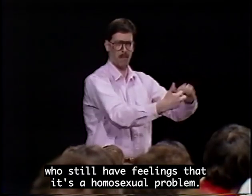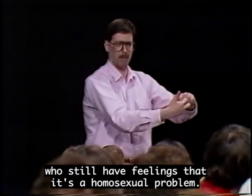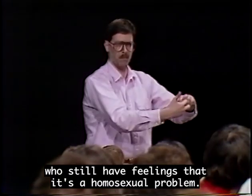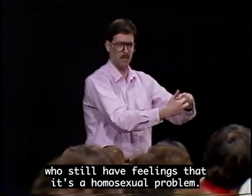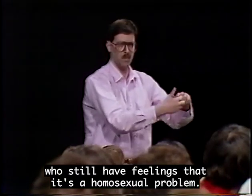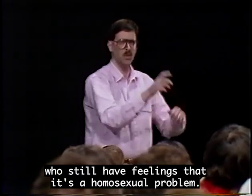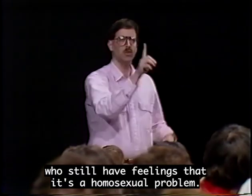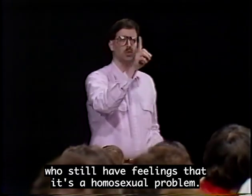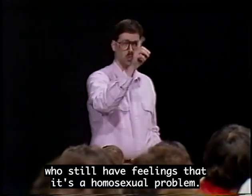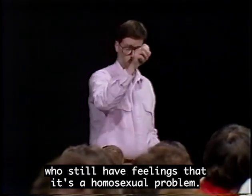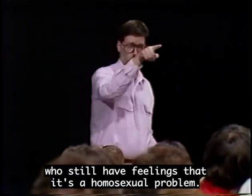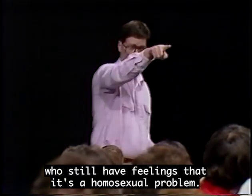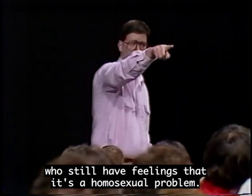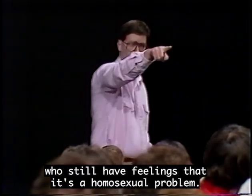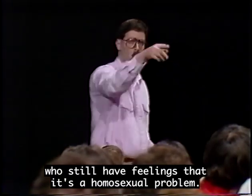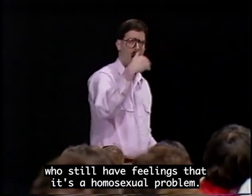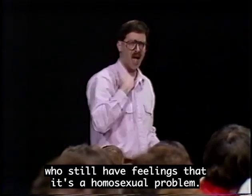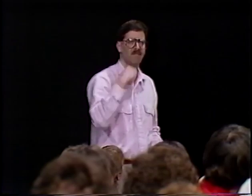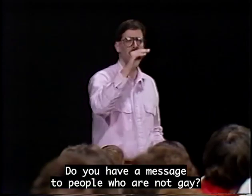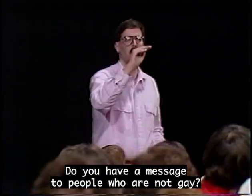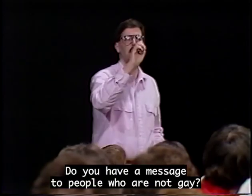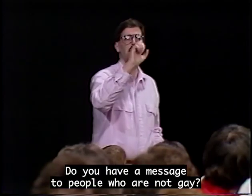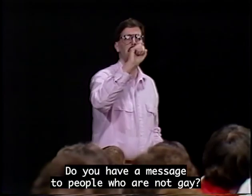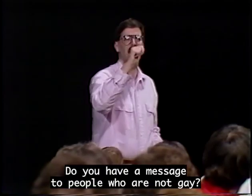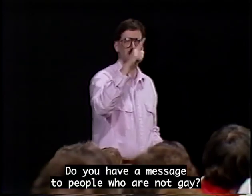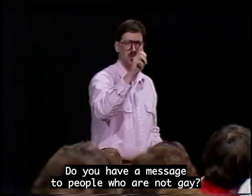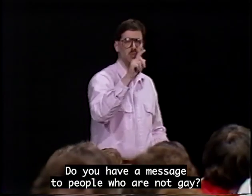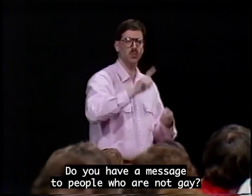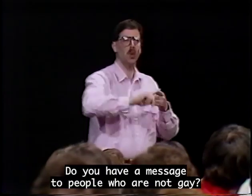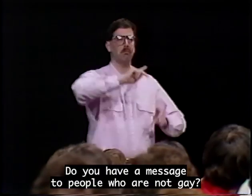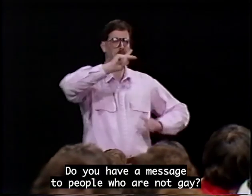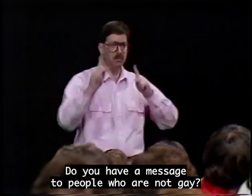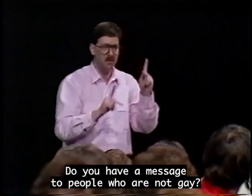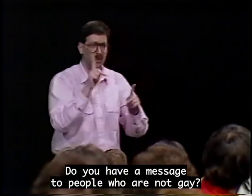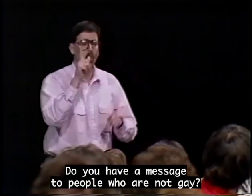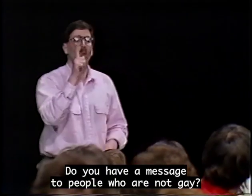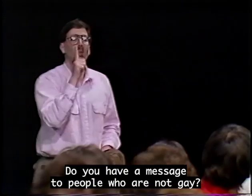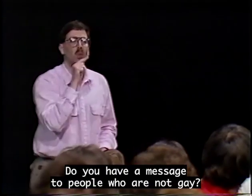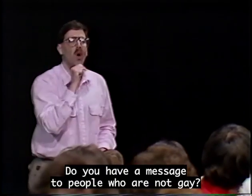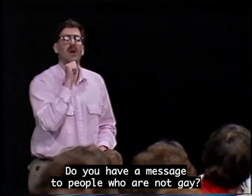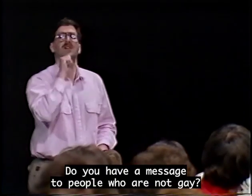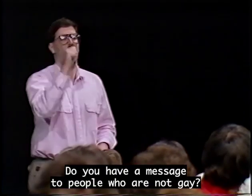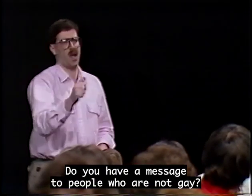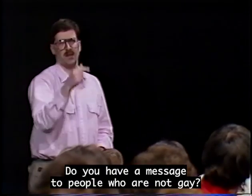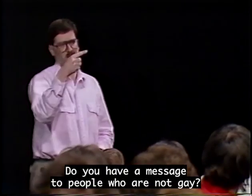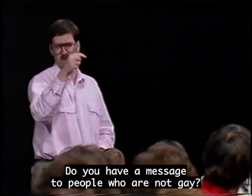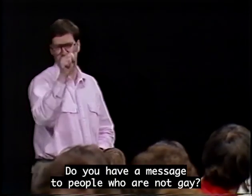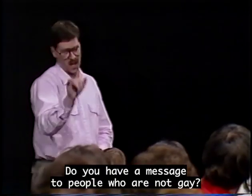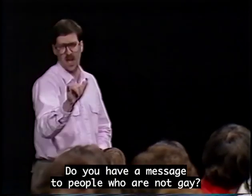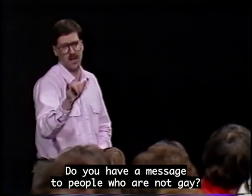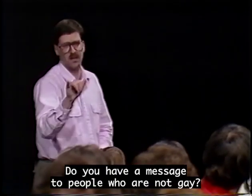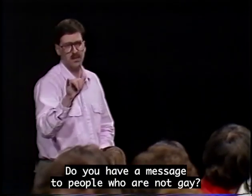feelings that it's a homosexual problem. Do you have a message to people who are not